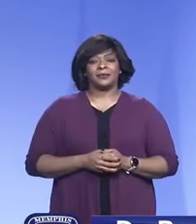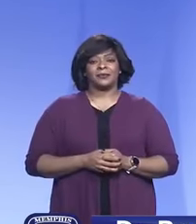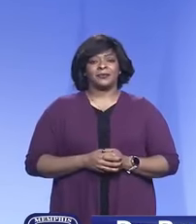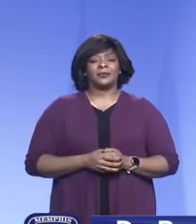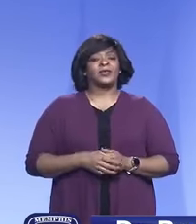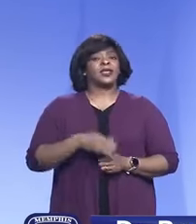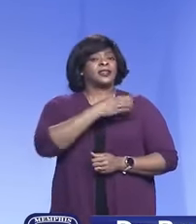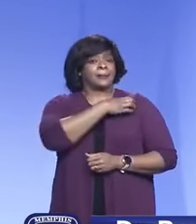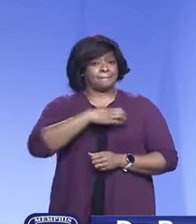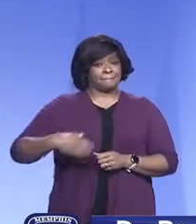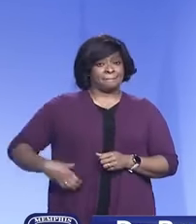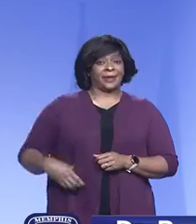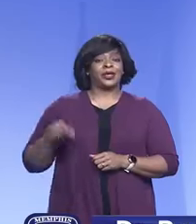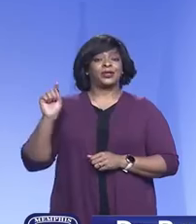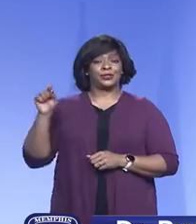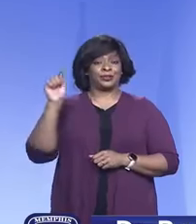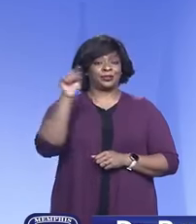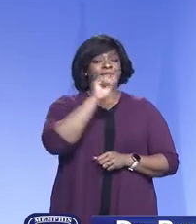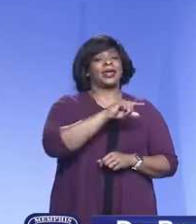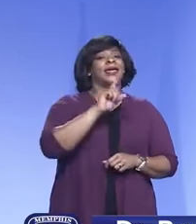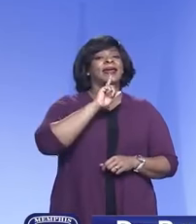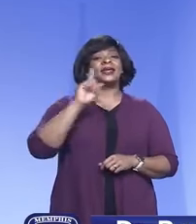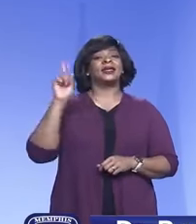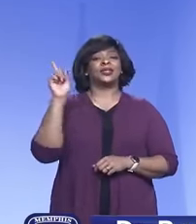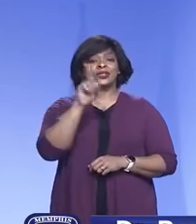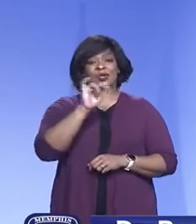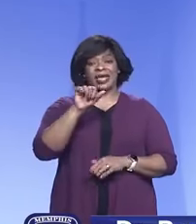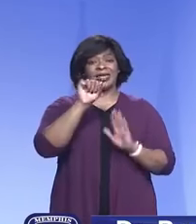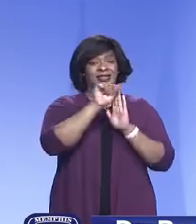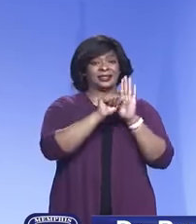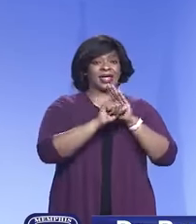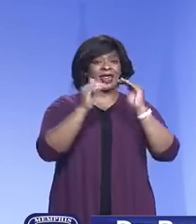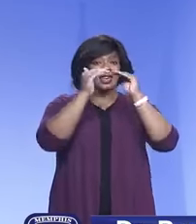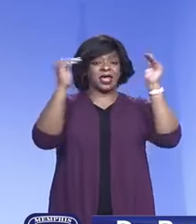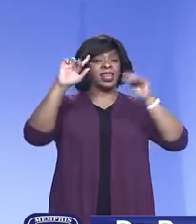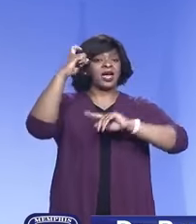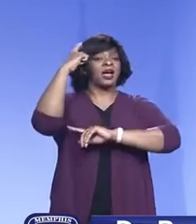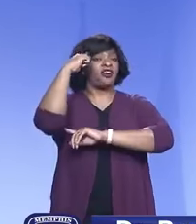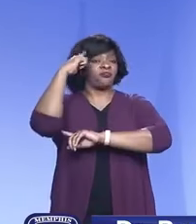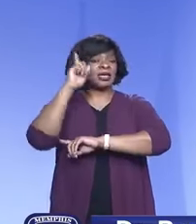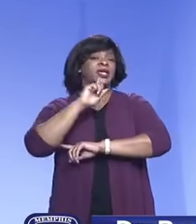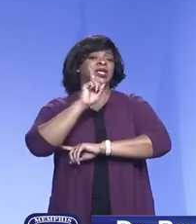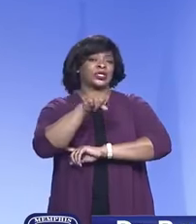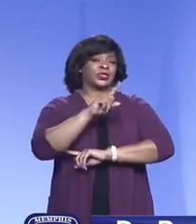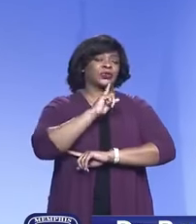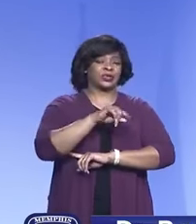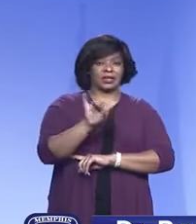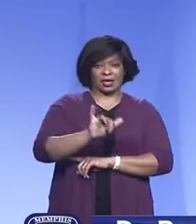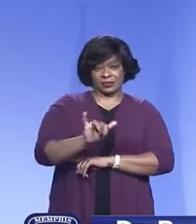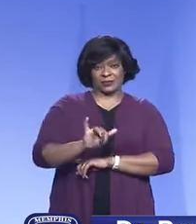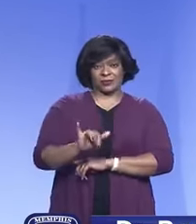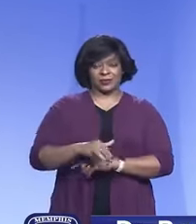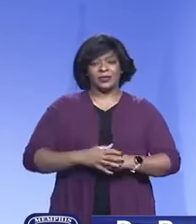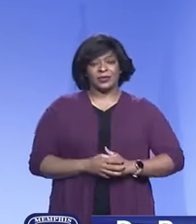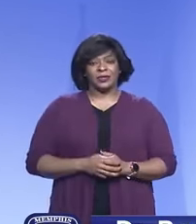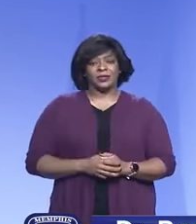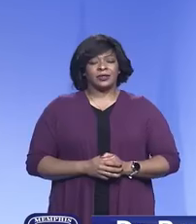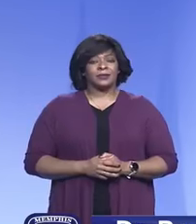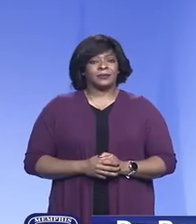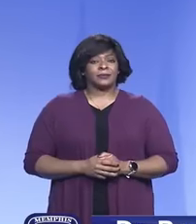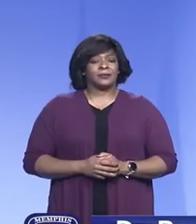The mayors issued it, and on the state level, it was the governor. And